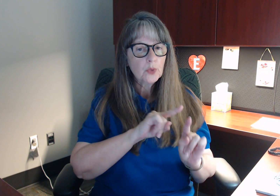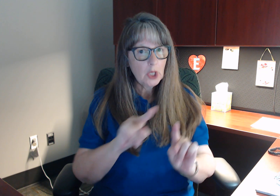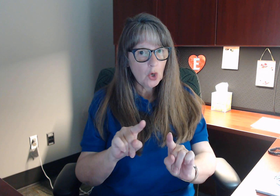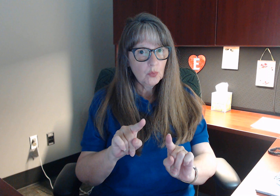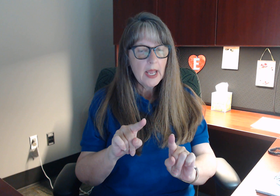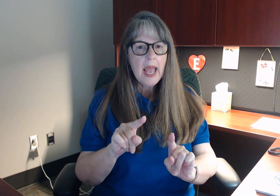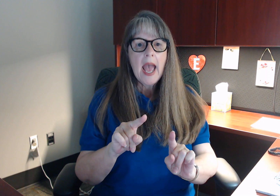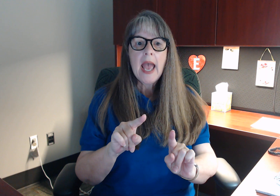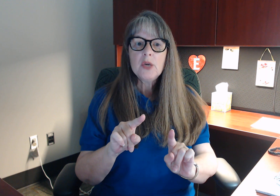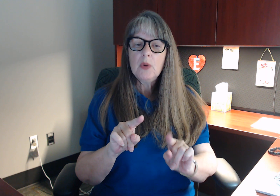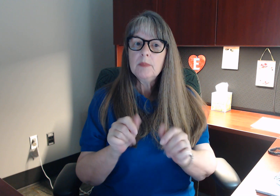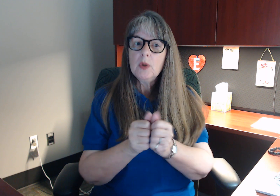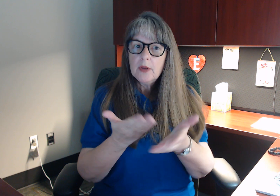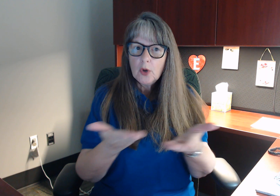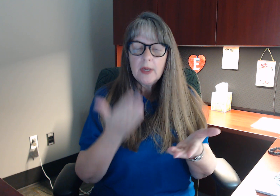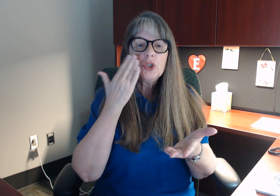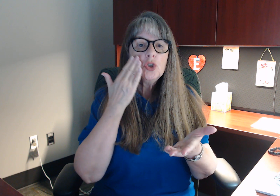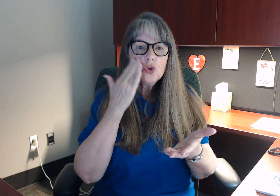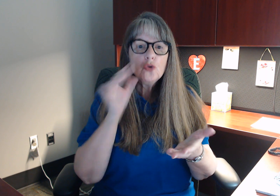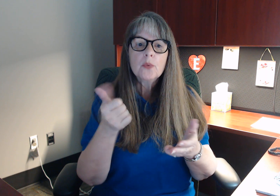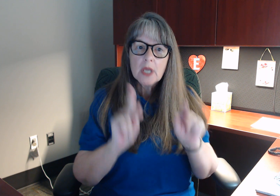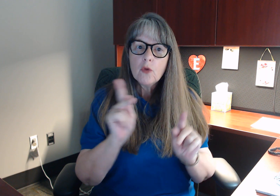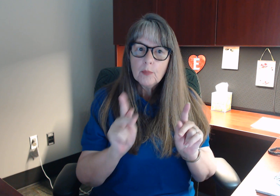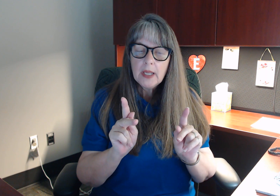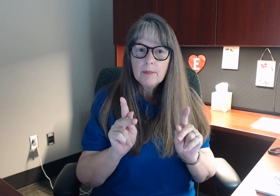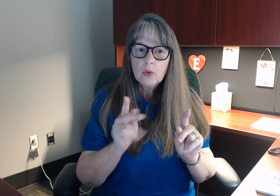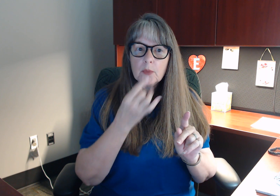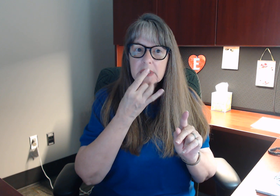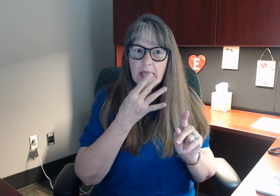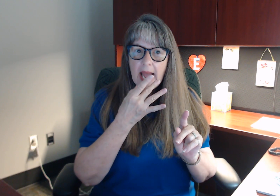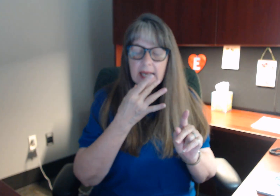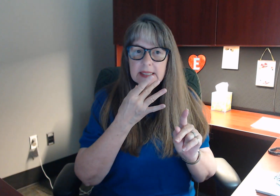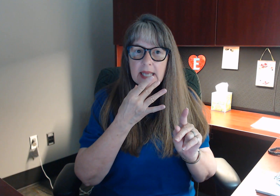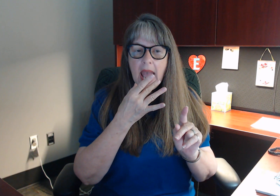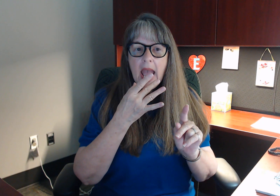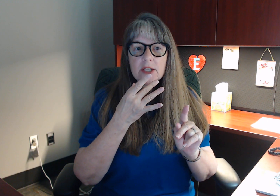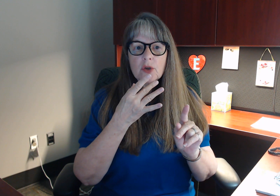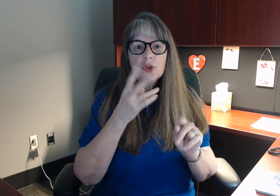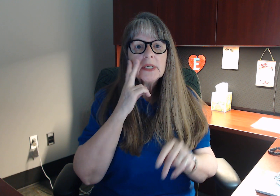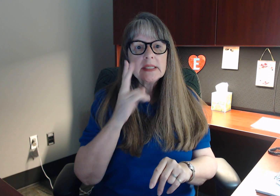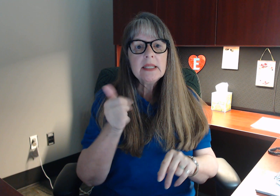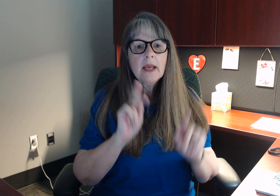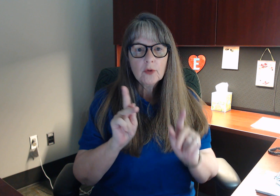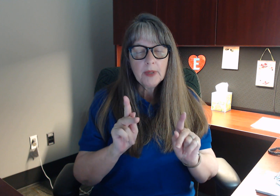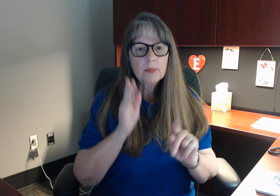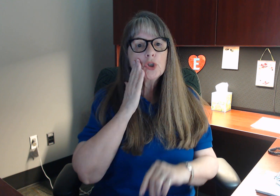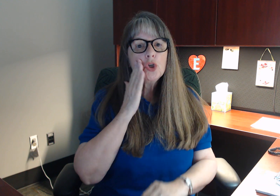go, and we would be with her. And she knew there was other people. There was glass, and so she could see the other people. She knew